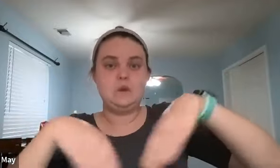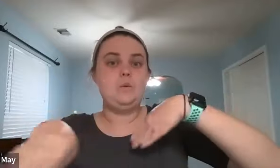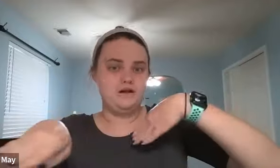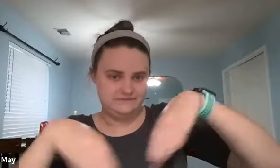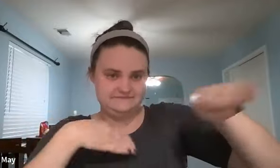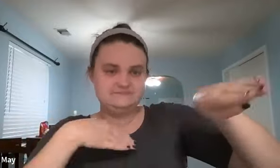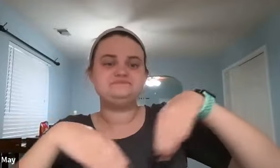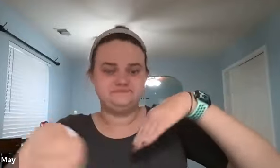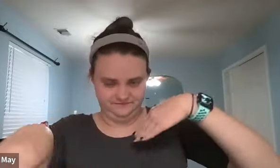Walk.